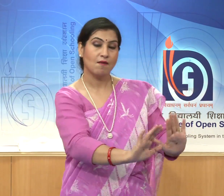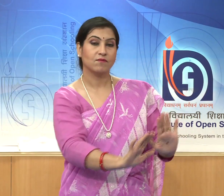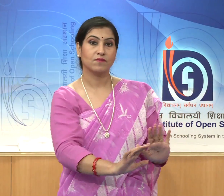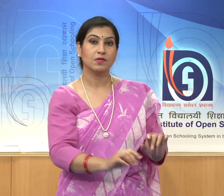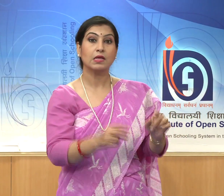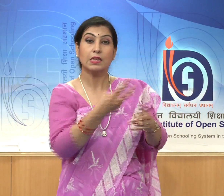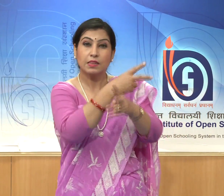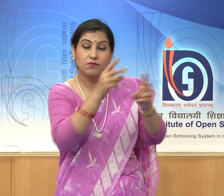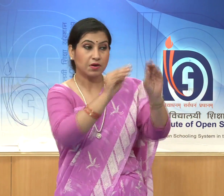The figures are